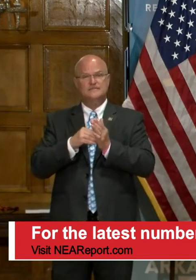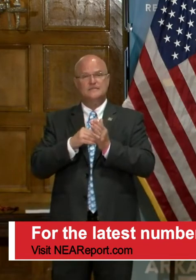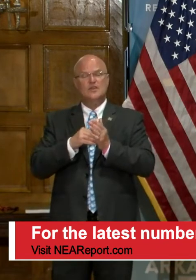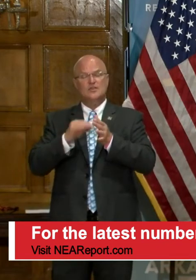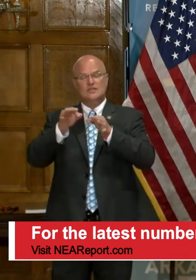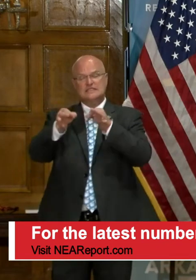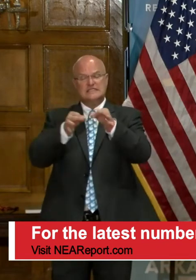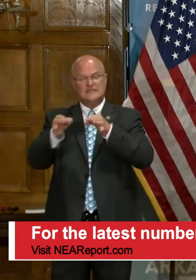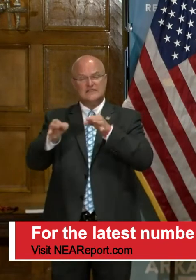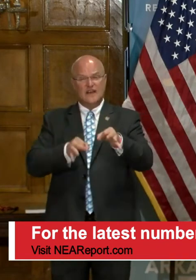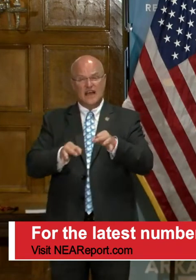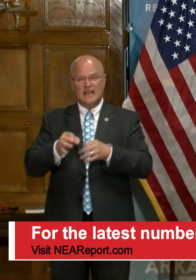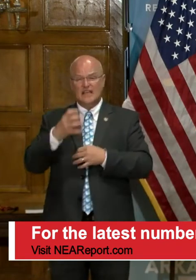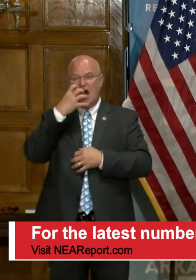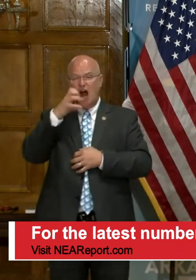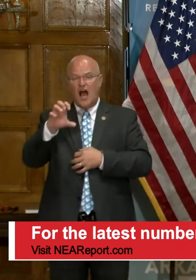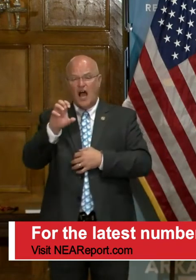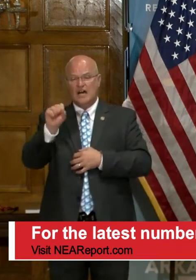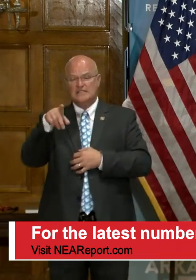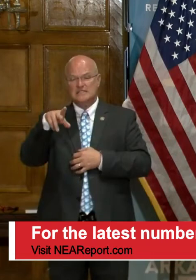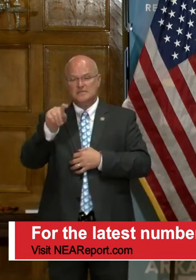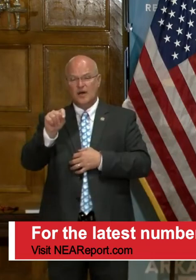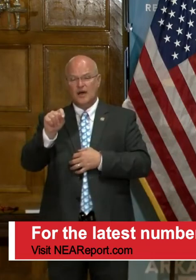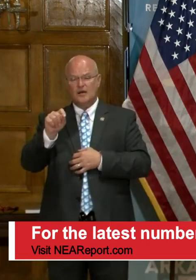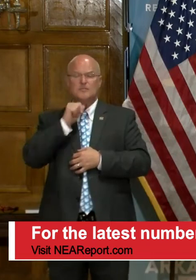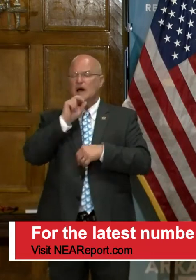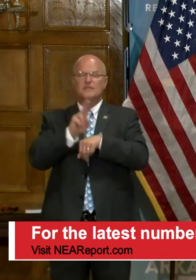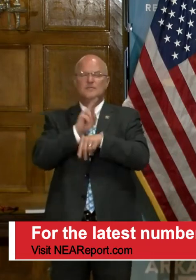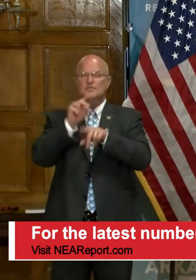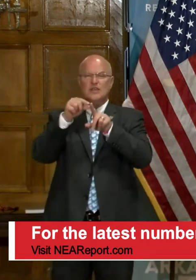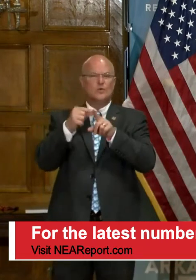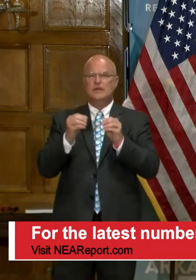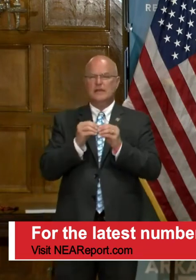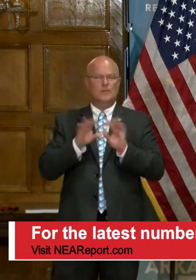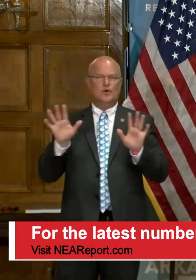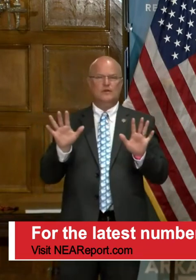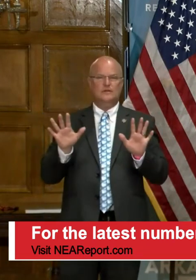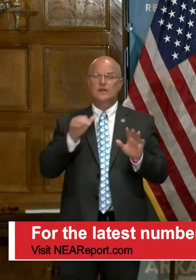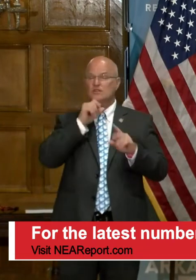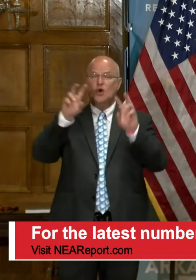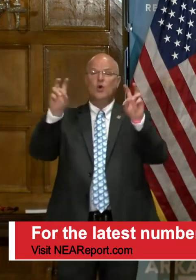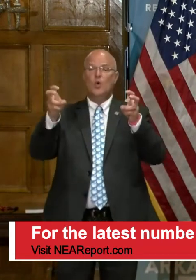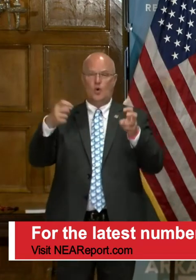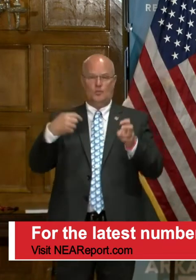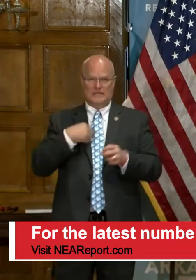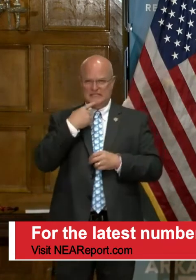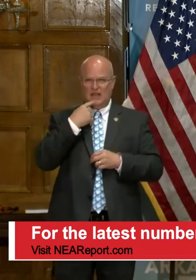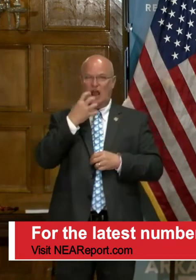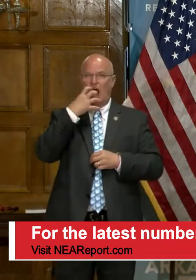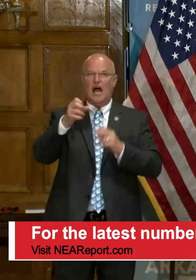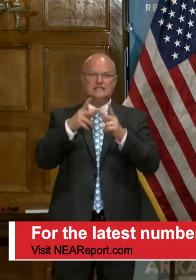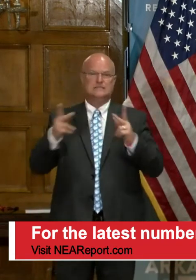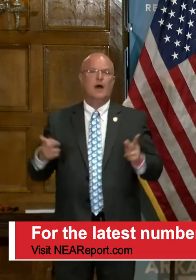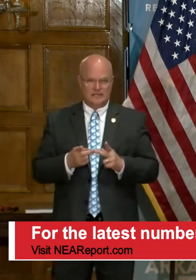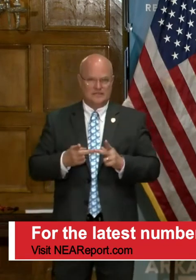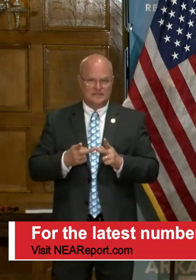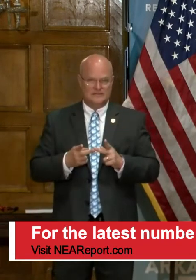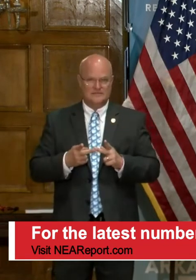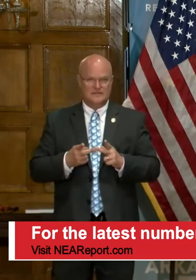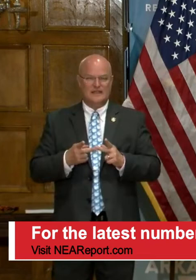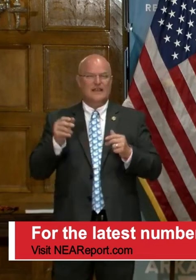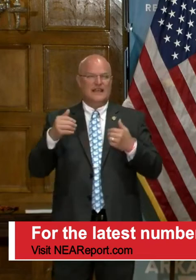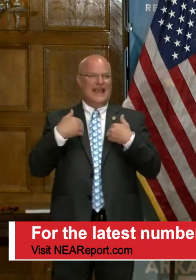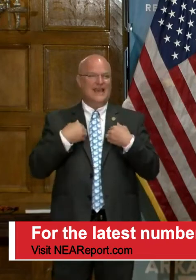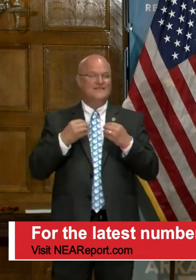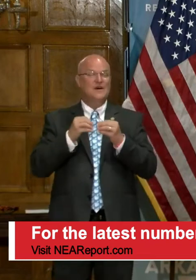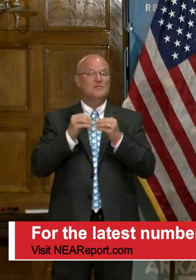can define a hot spot any way you want to, but I'm not using that term anymore. So don't quote me as talking about a hot spot. They do